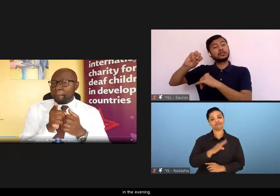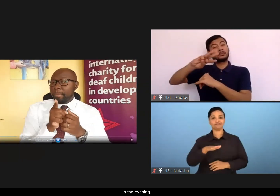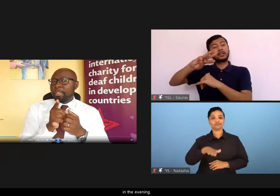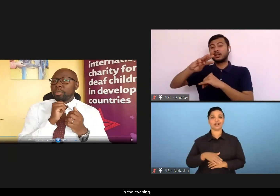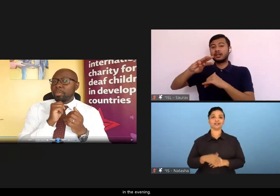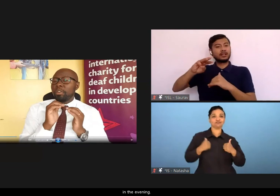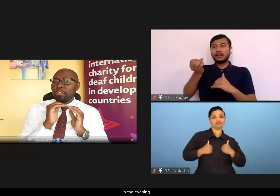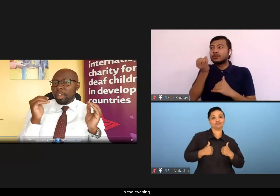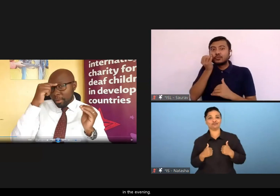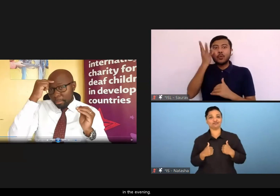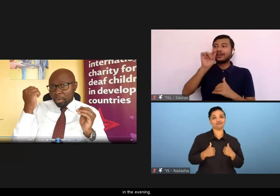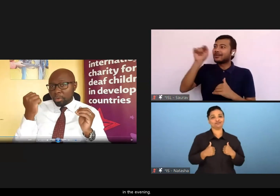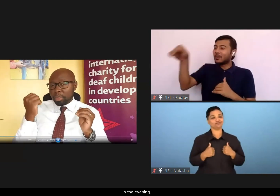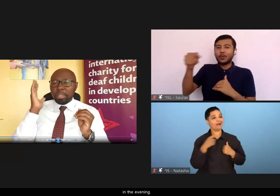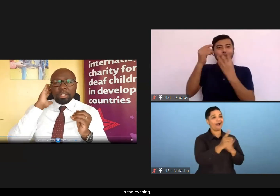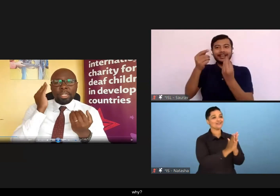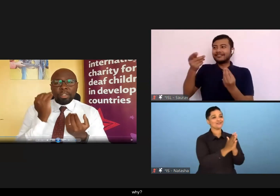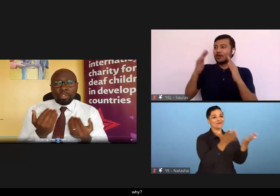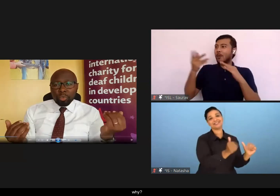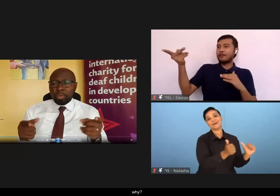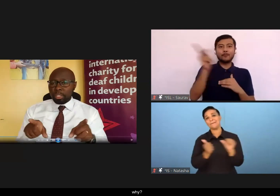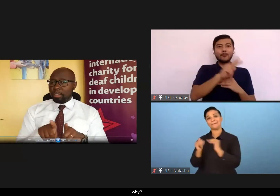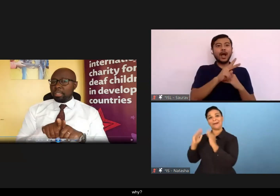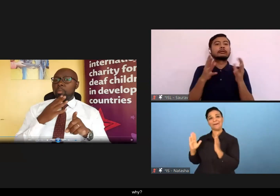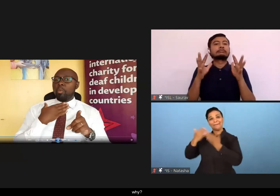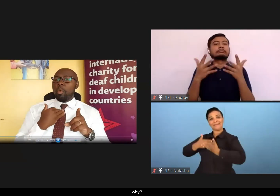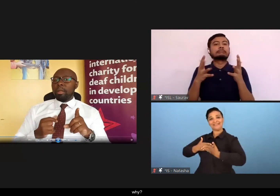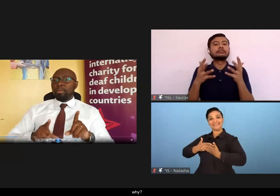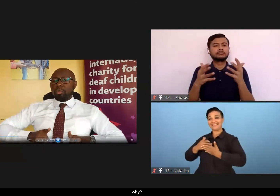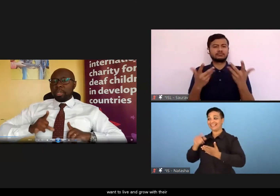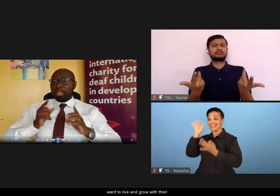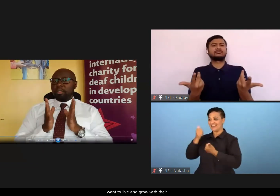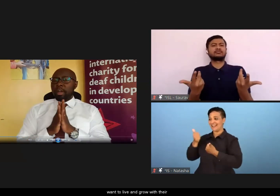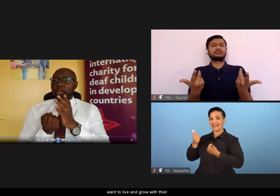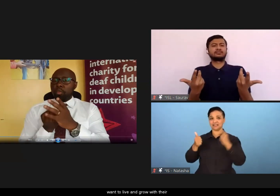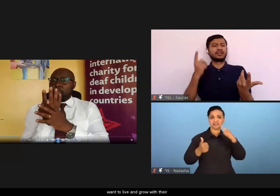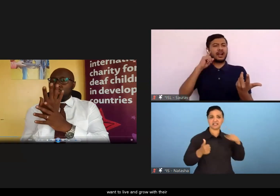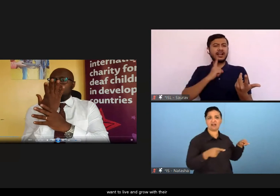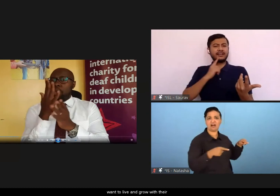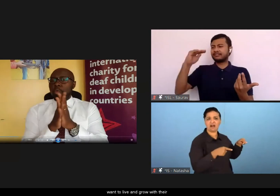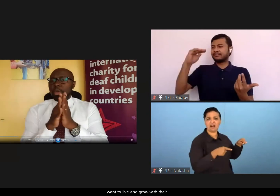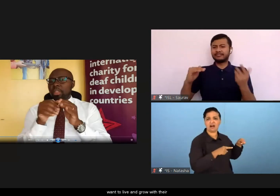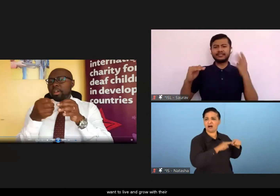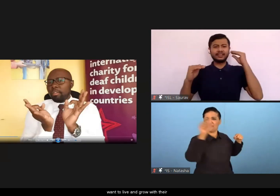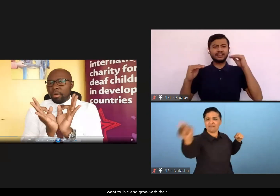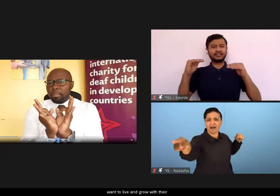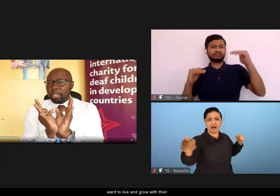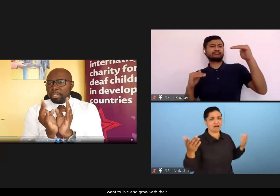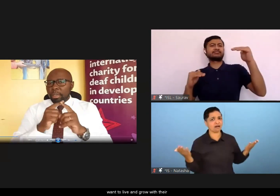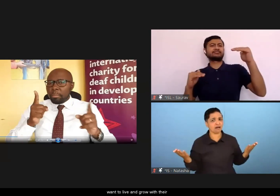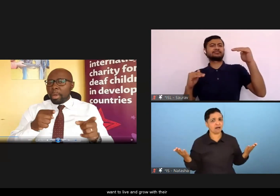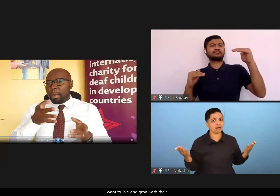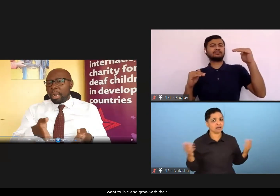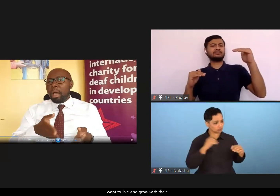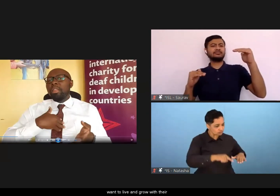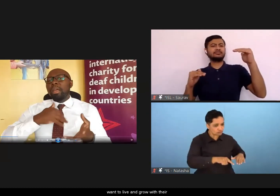evening. So this is not fair. Why? Because deaf children want to live and grow in